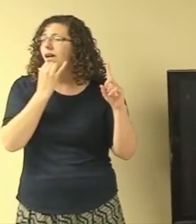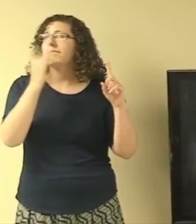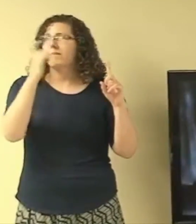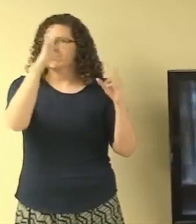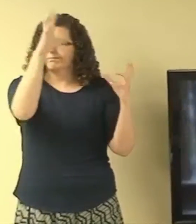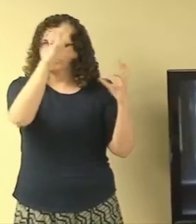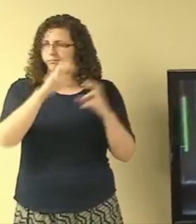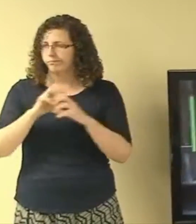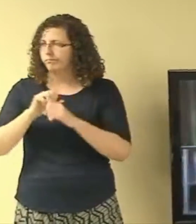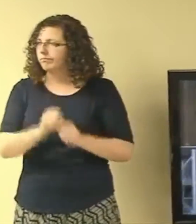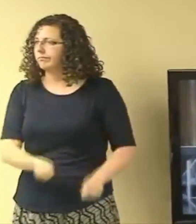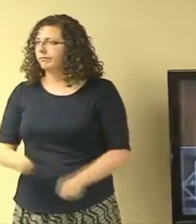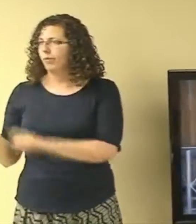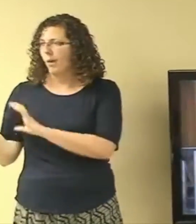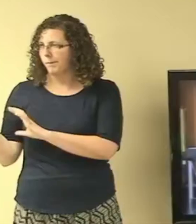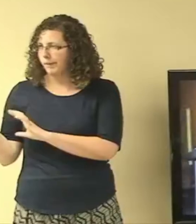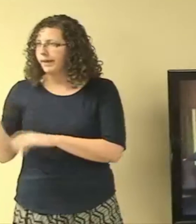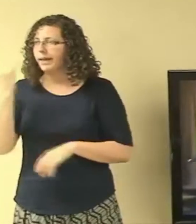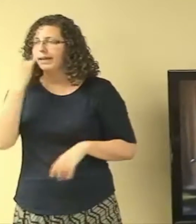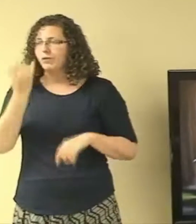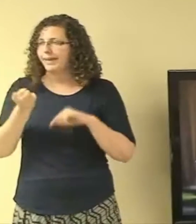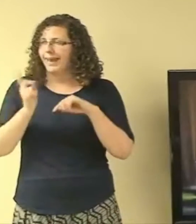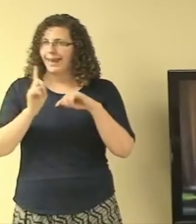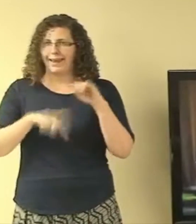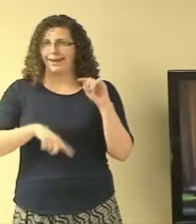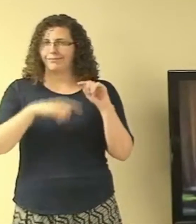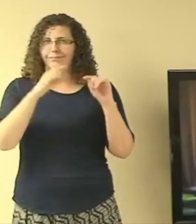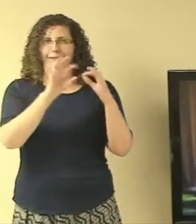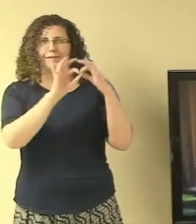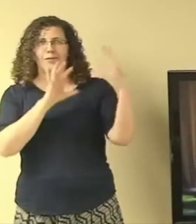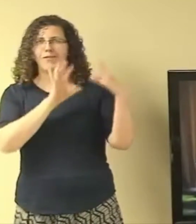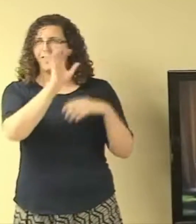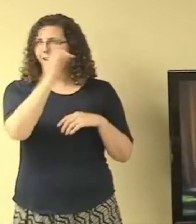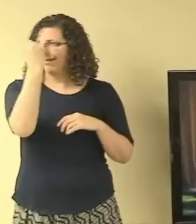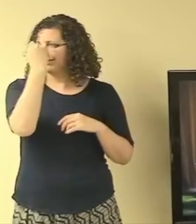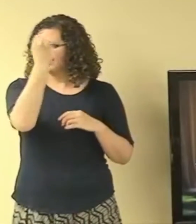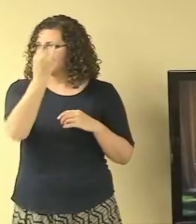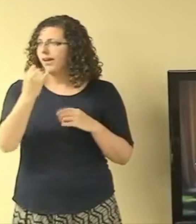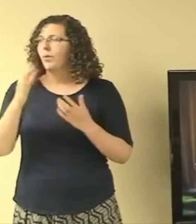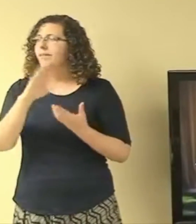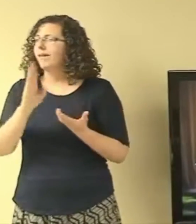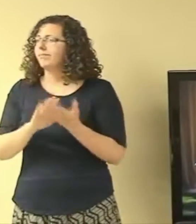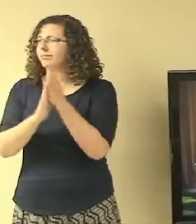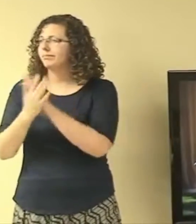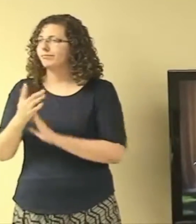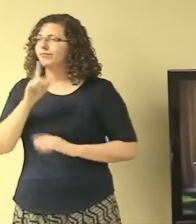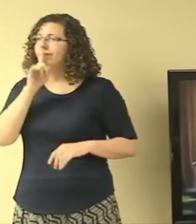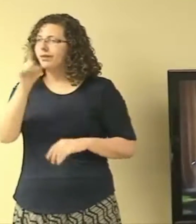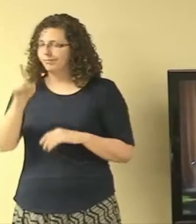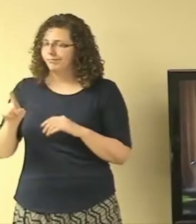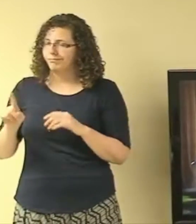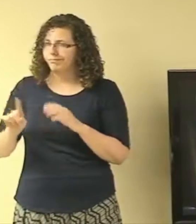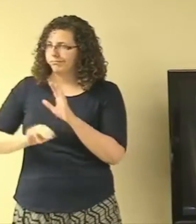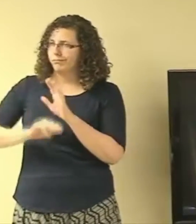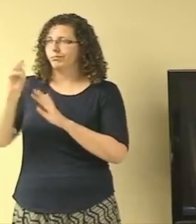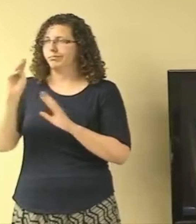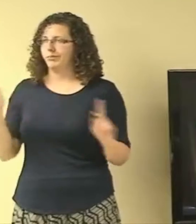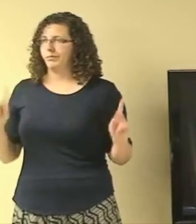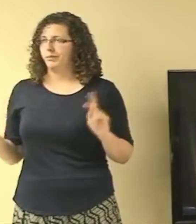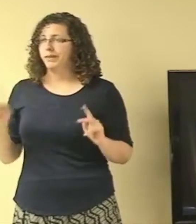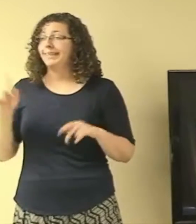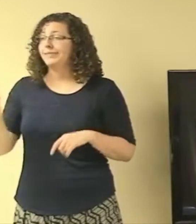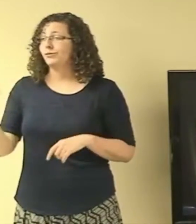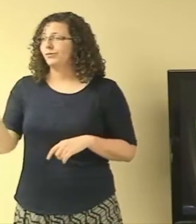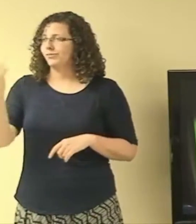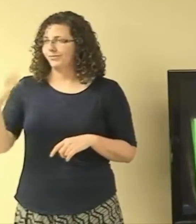with this myth, we never blossom and grow into what we're supposed to grow into. I need to get two folks to come up